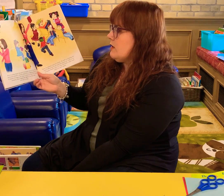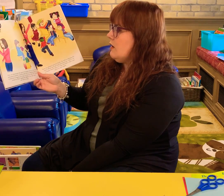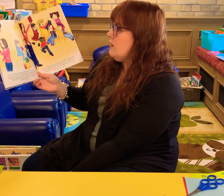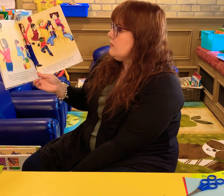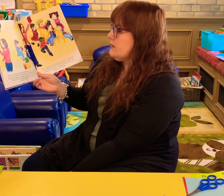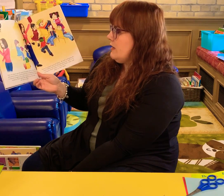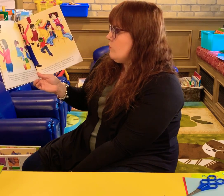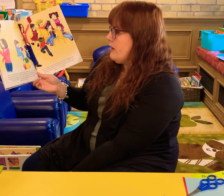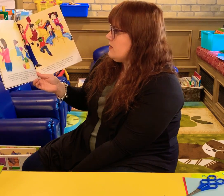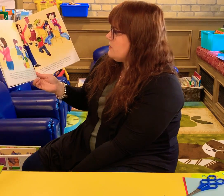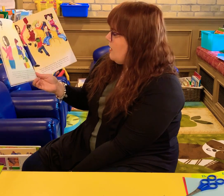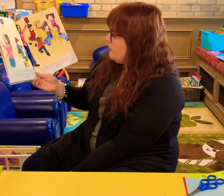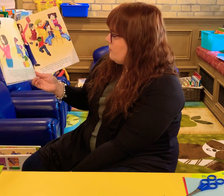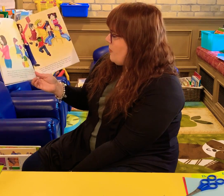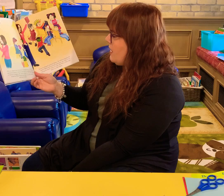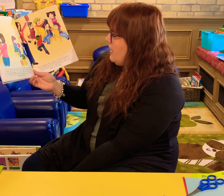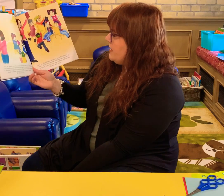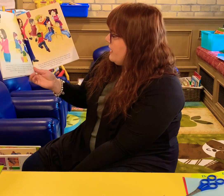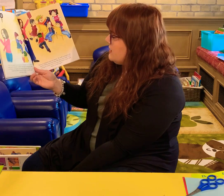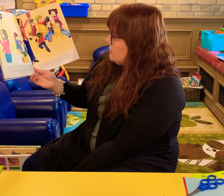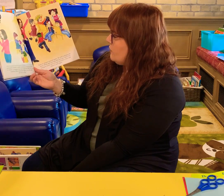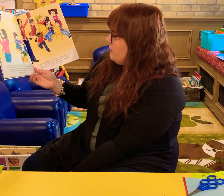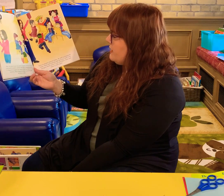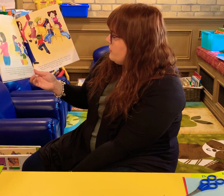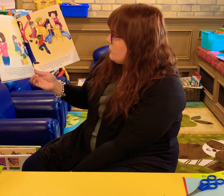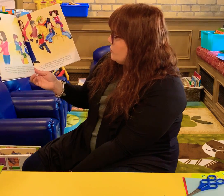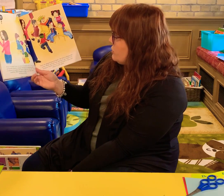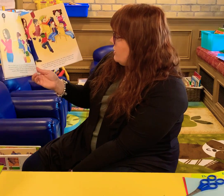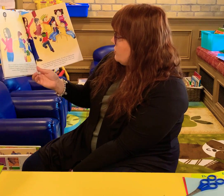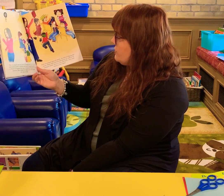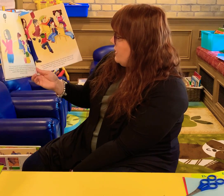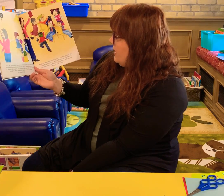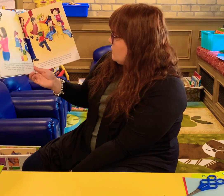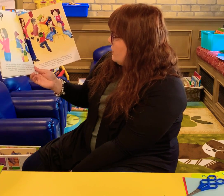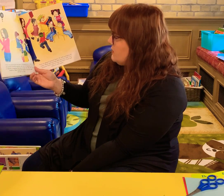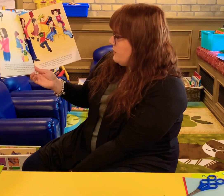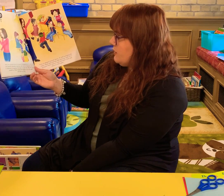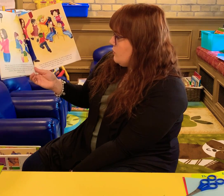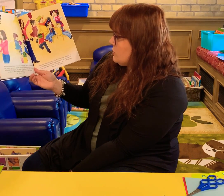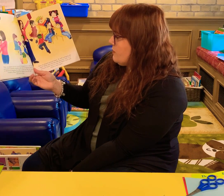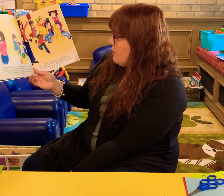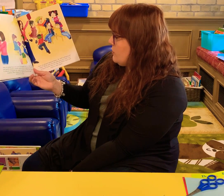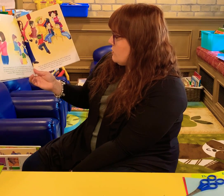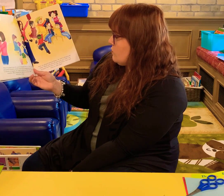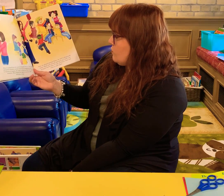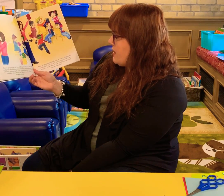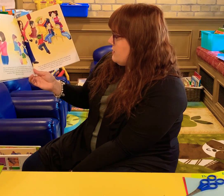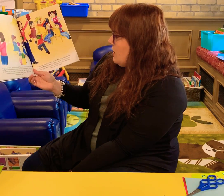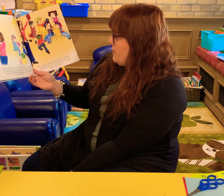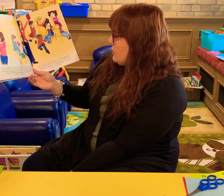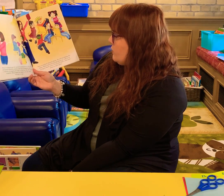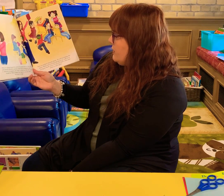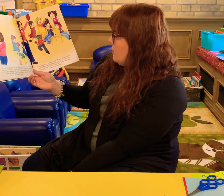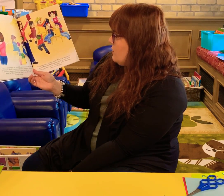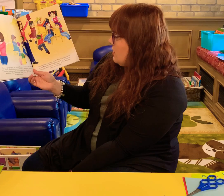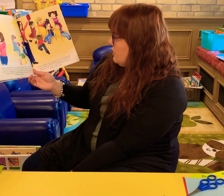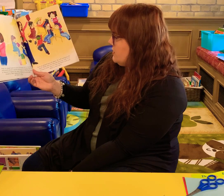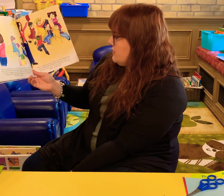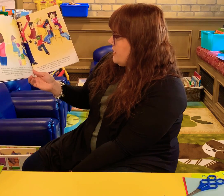all tell when to stop next we played musical chairs as well as playing the music mom used a red stop and green go cards to let